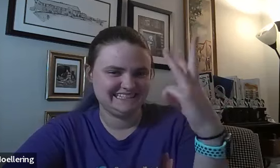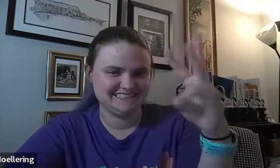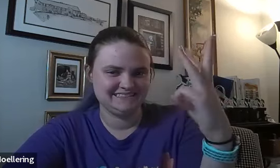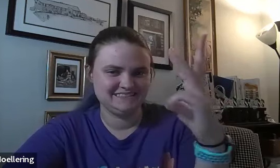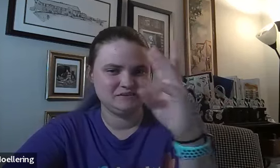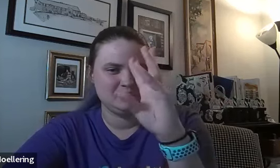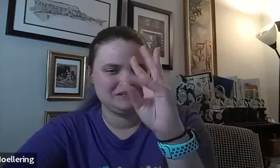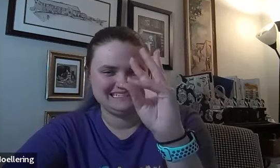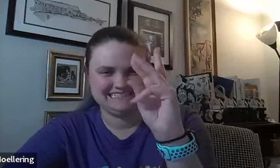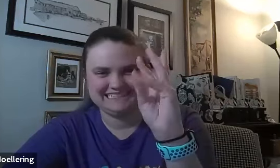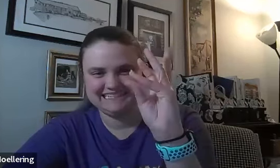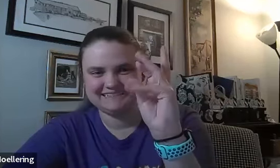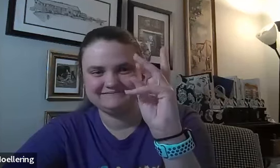16 or 16,